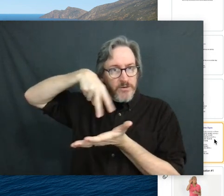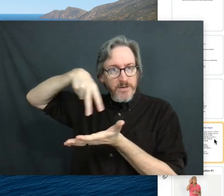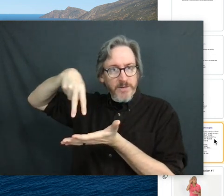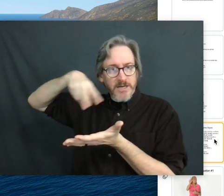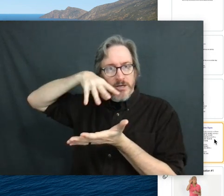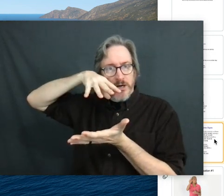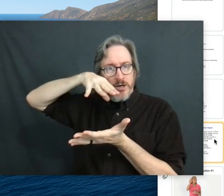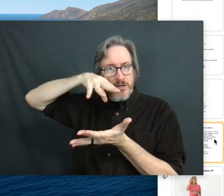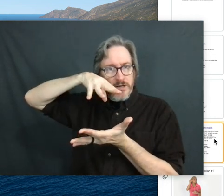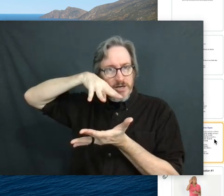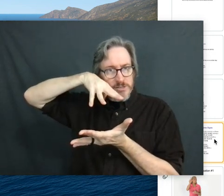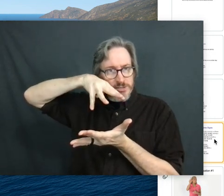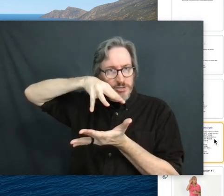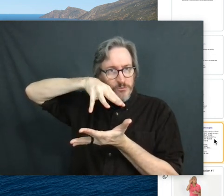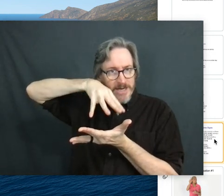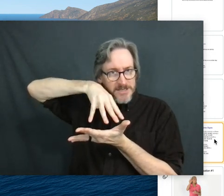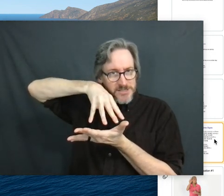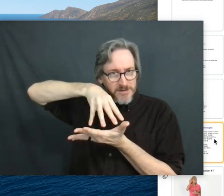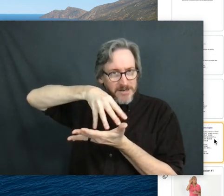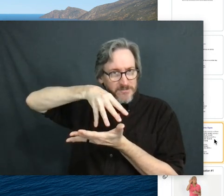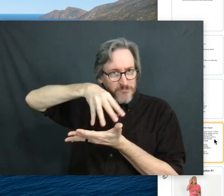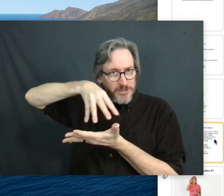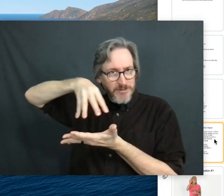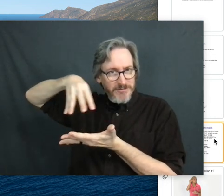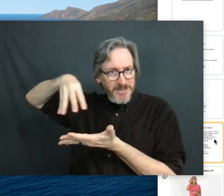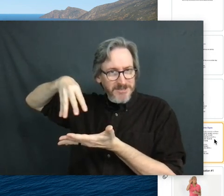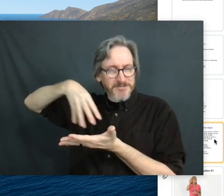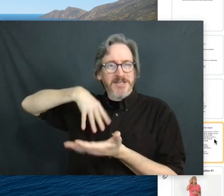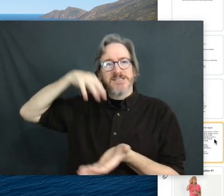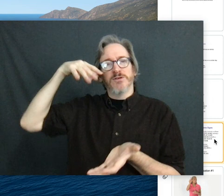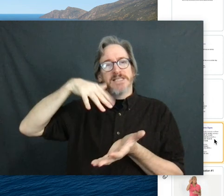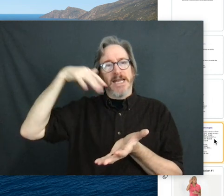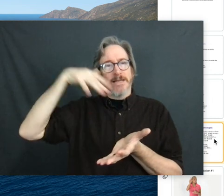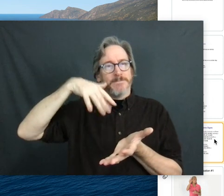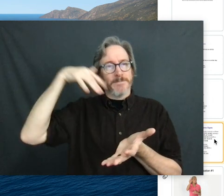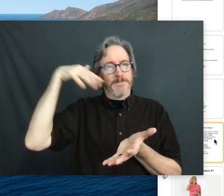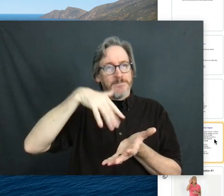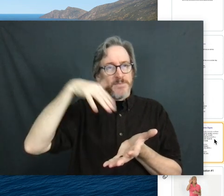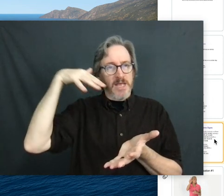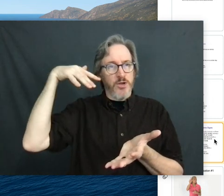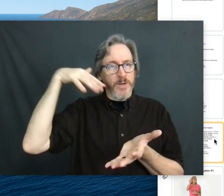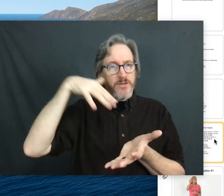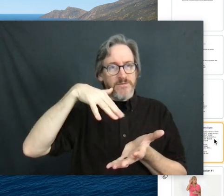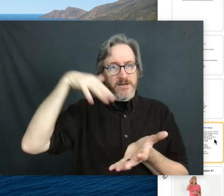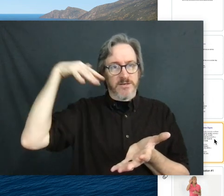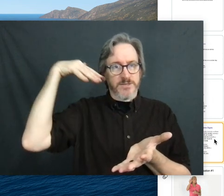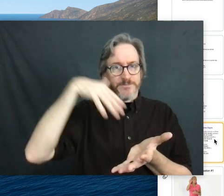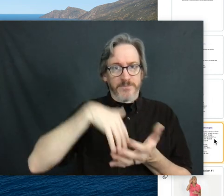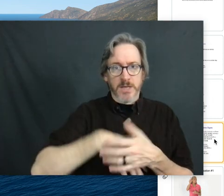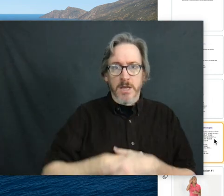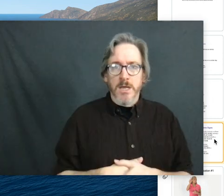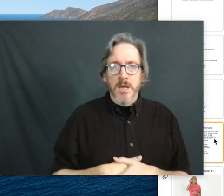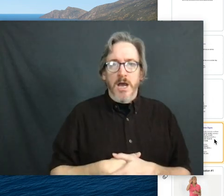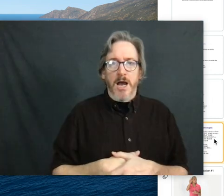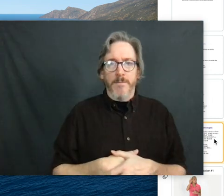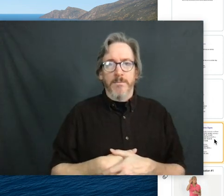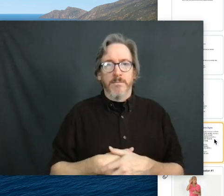like read, read, read. Here's 2 reads, right? Read, read, read. So study. And you wiggle the fingers.